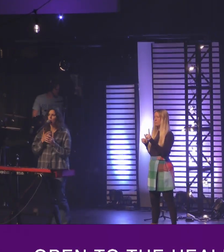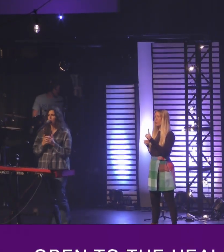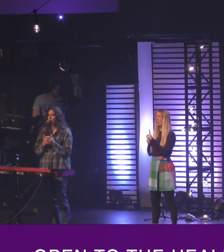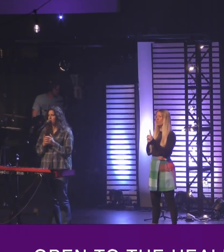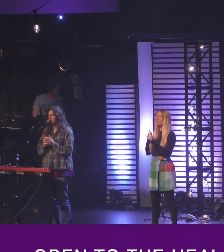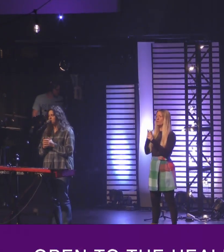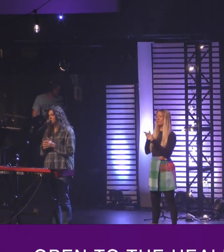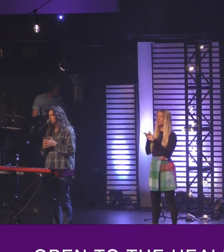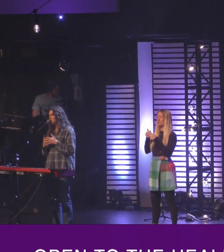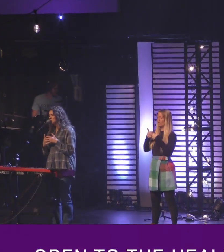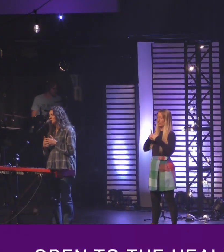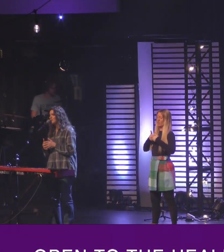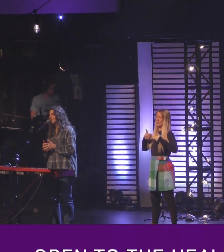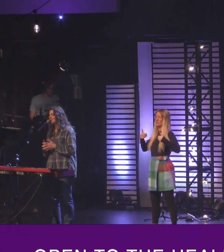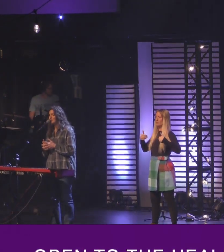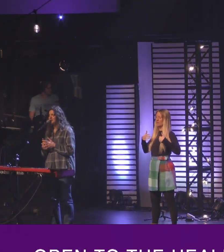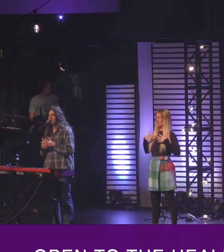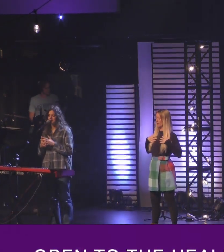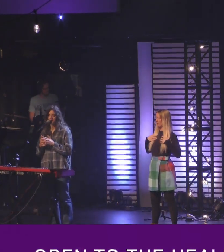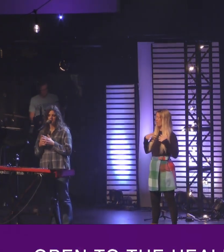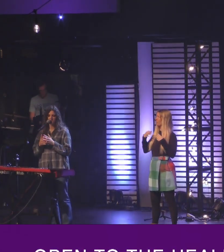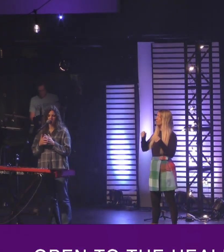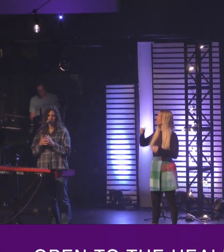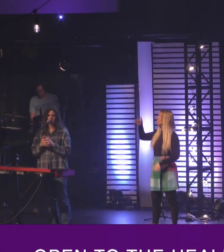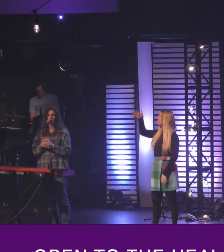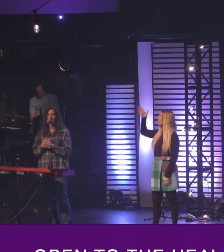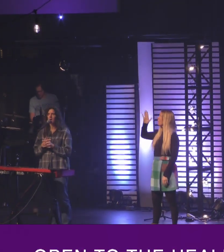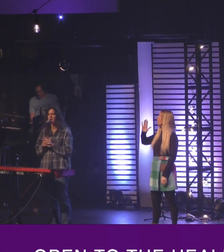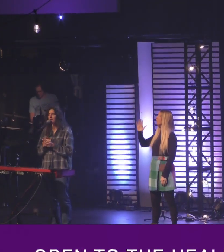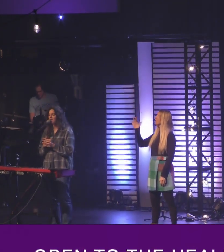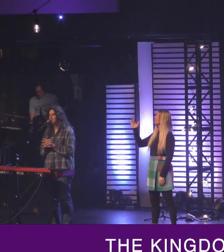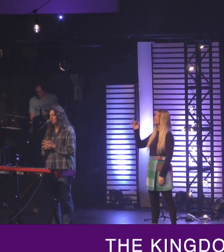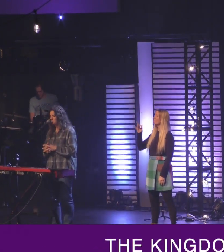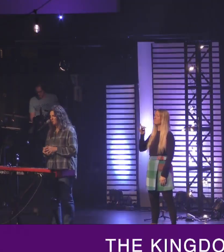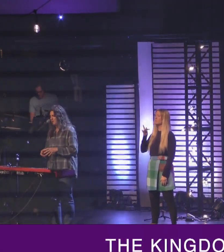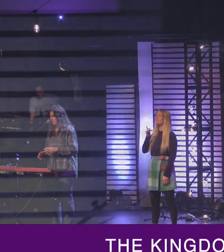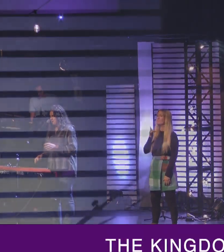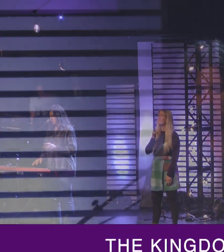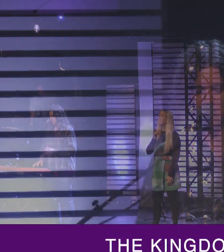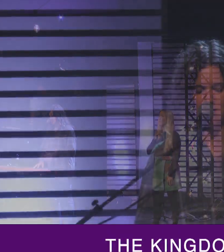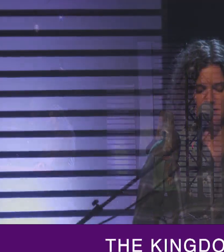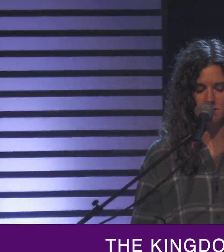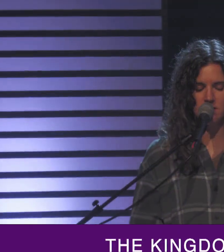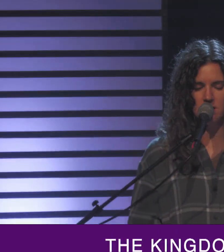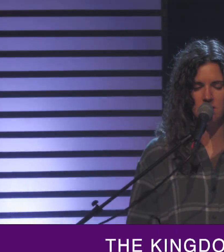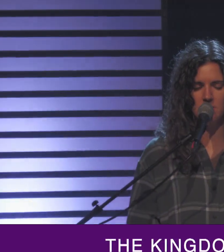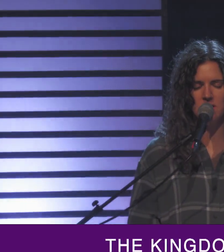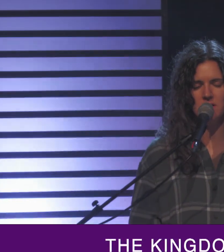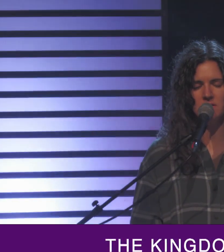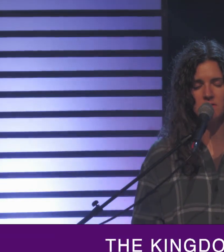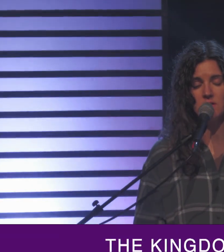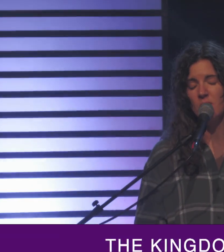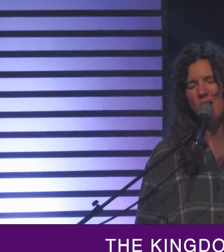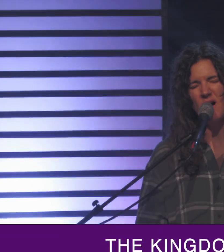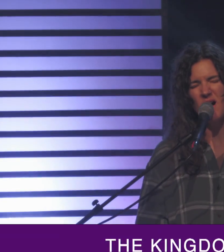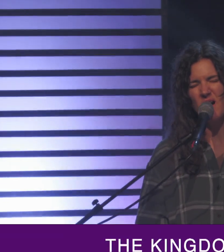healing, open to the healing touch of God. The